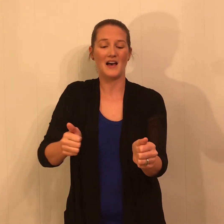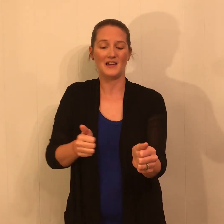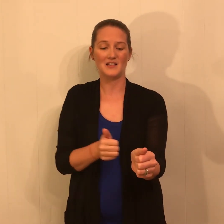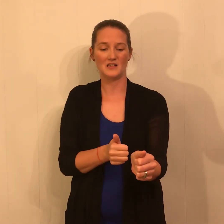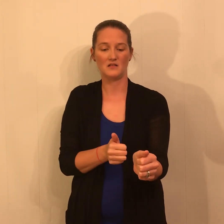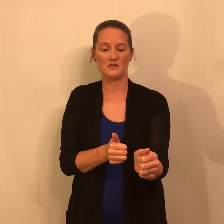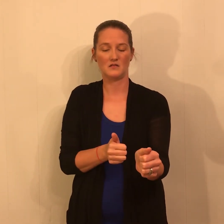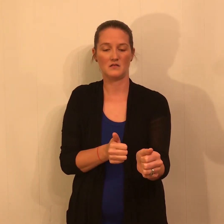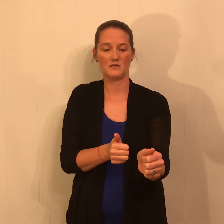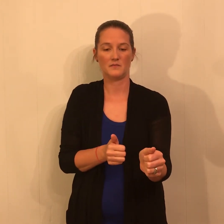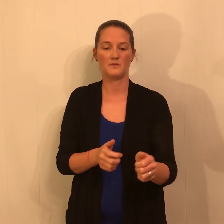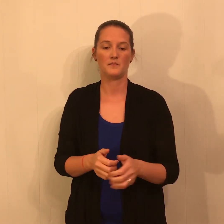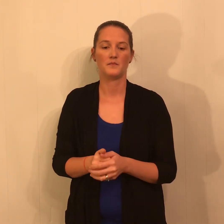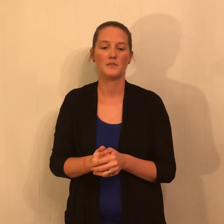behind,